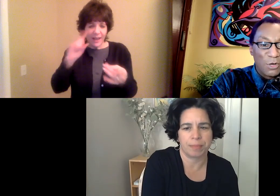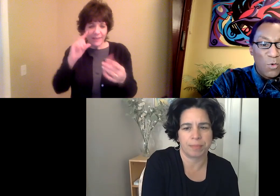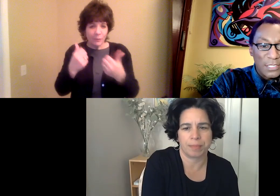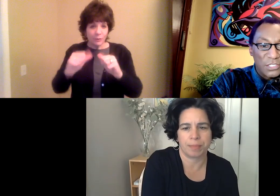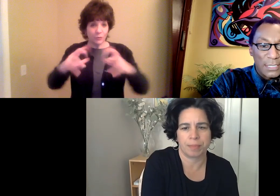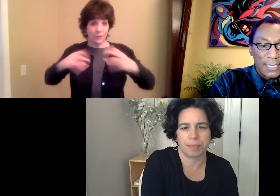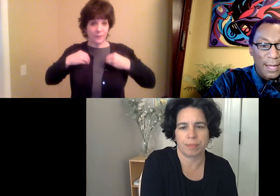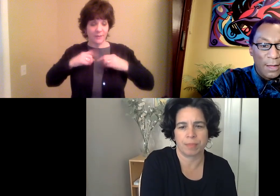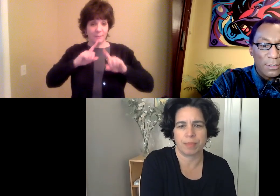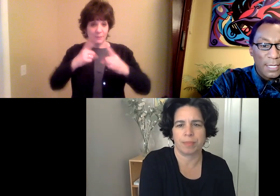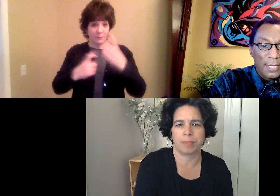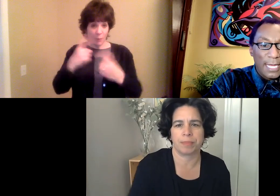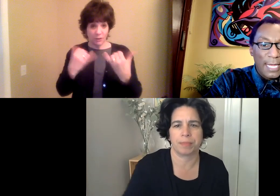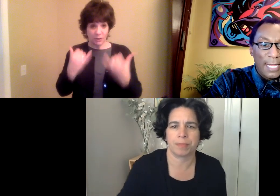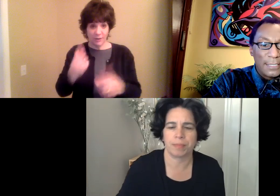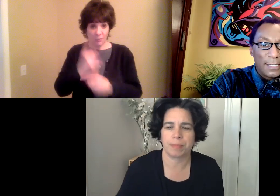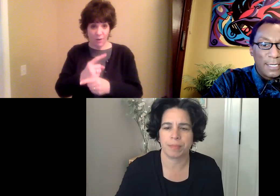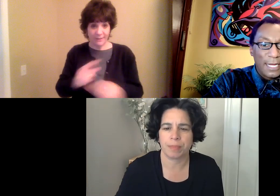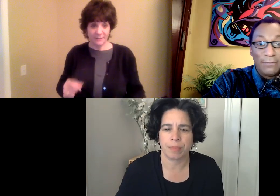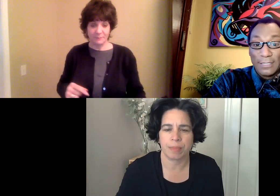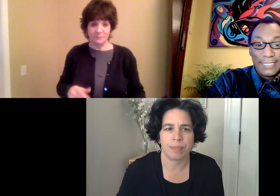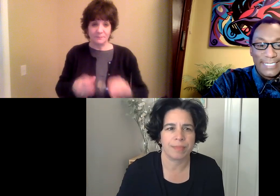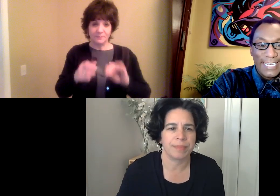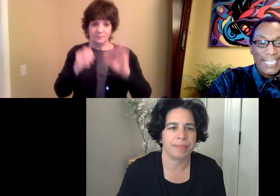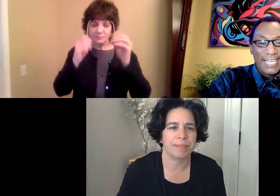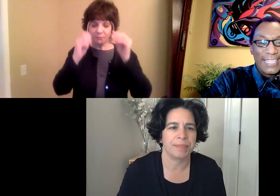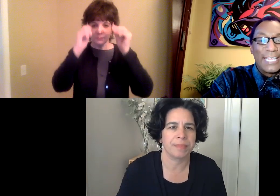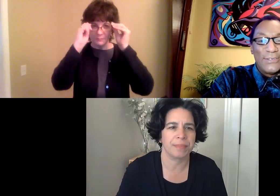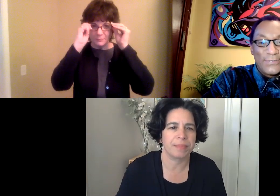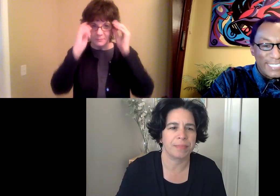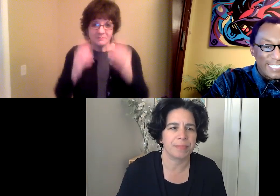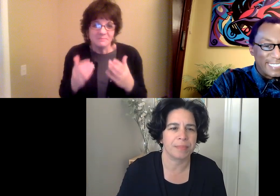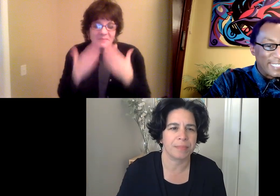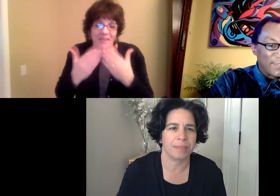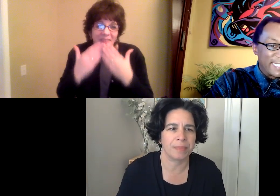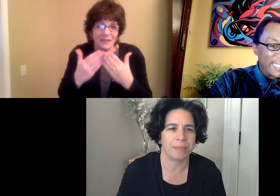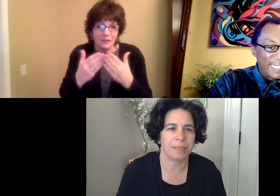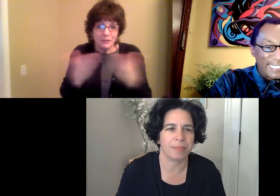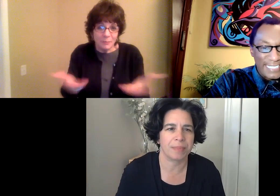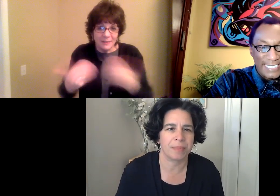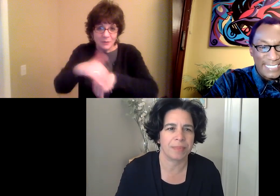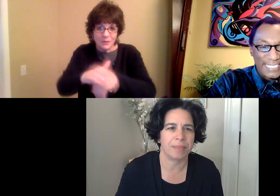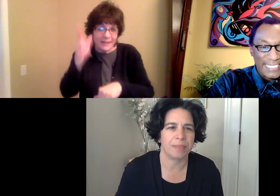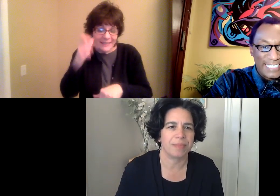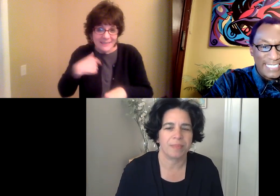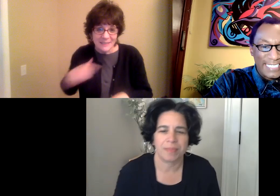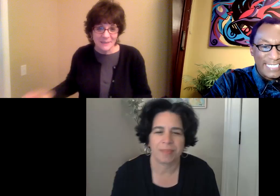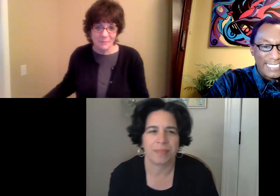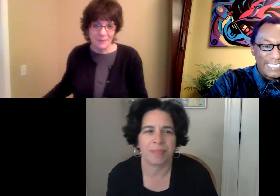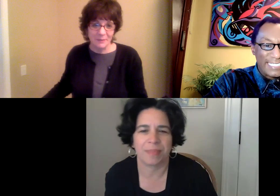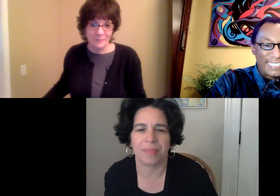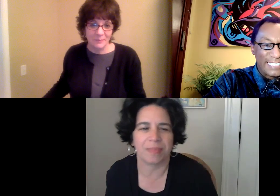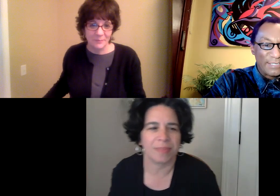take some questions now. And I really thank you for listening to me.